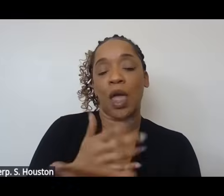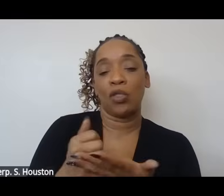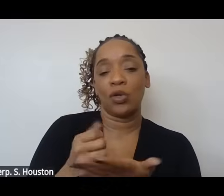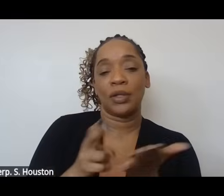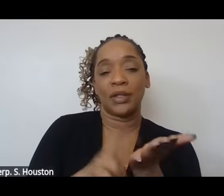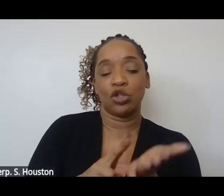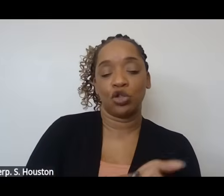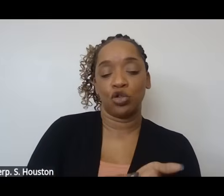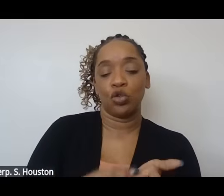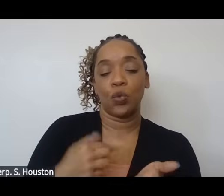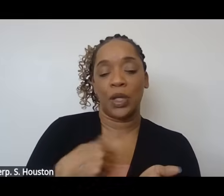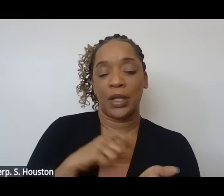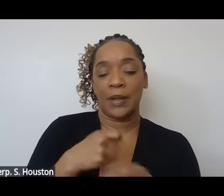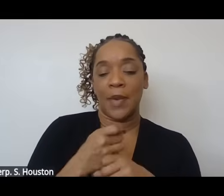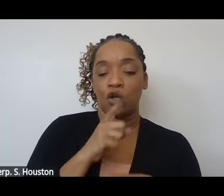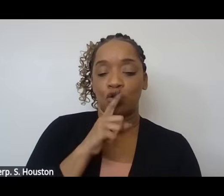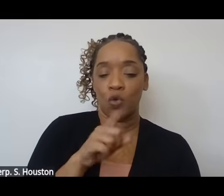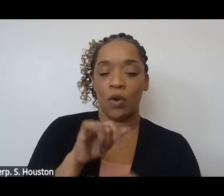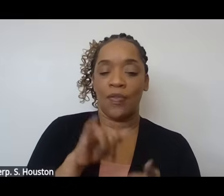Brewer.